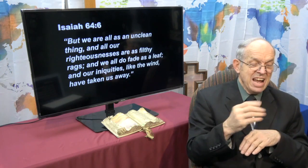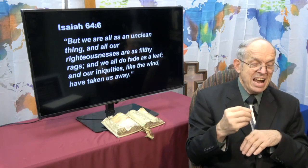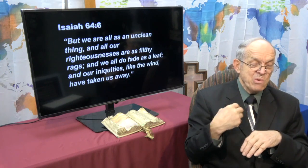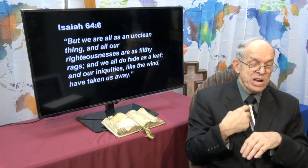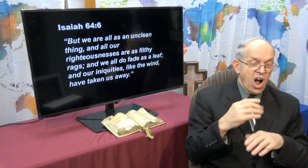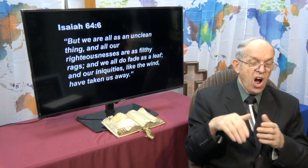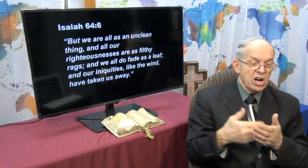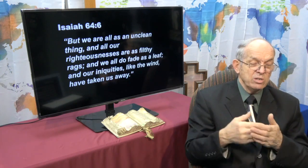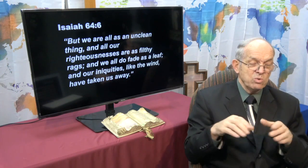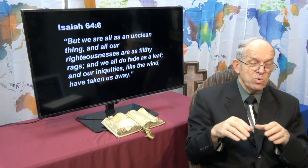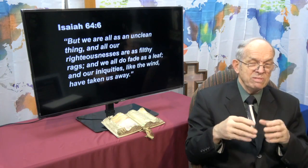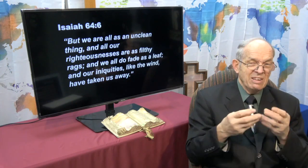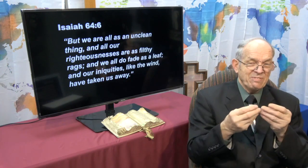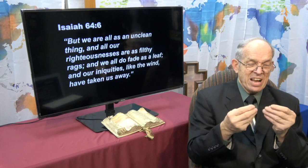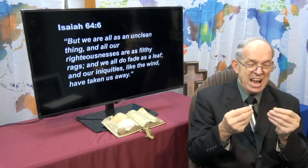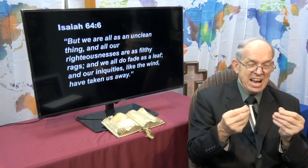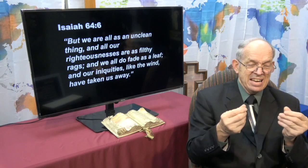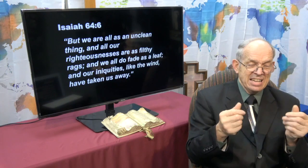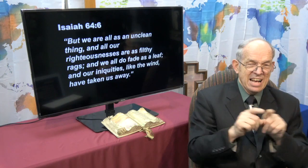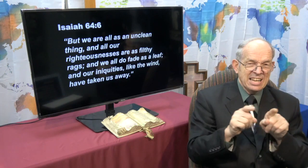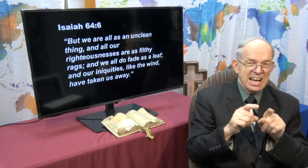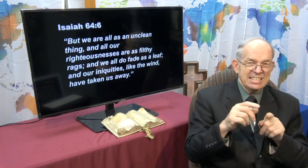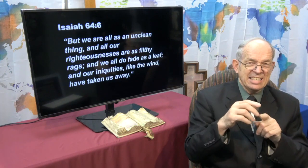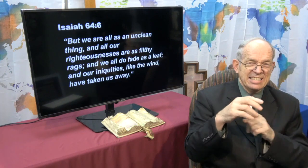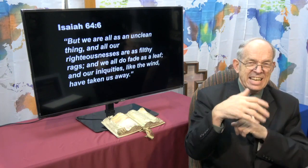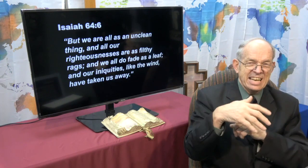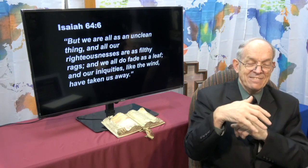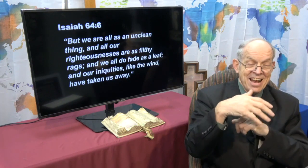And we are to pay by leave.